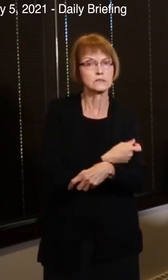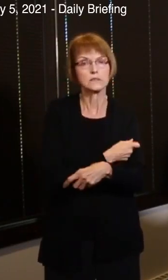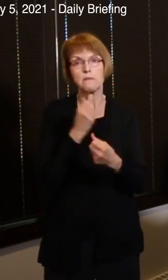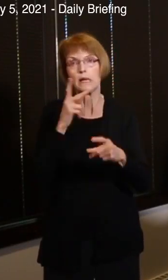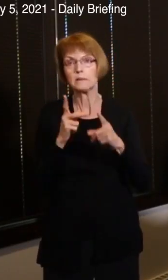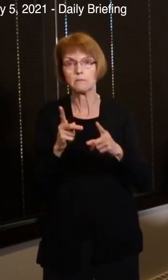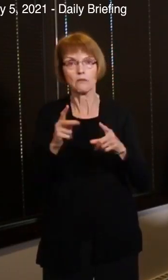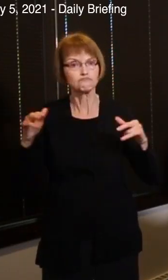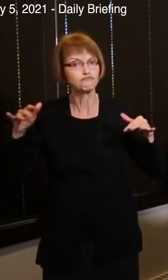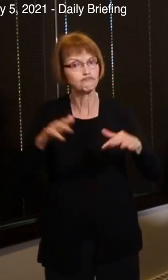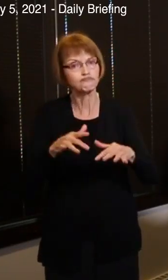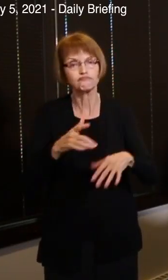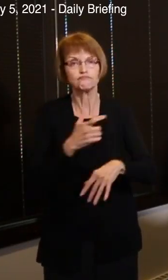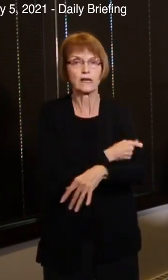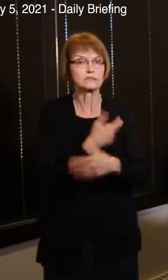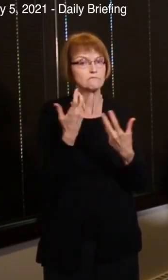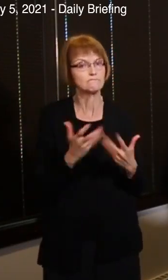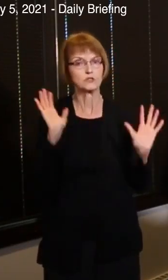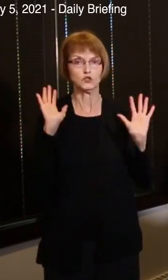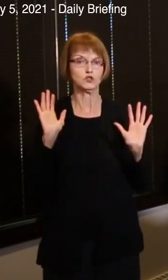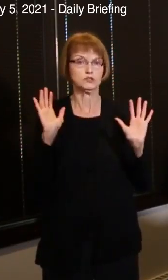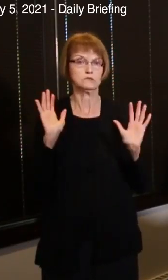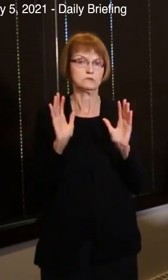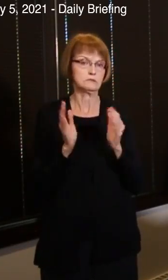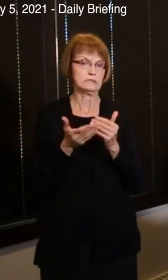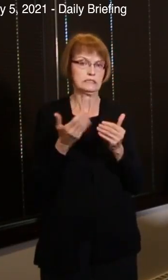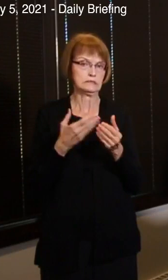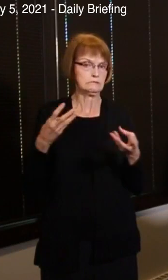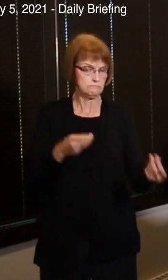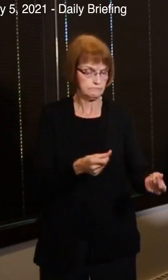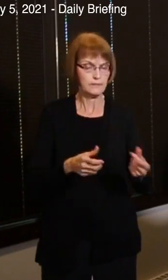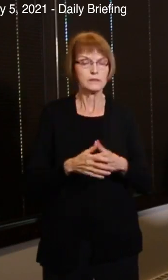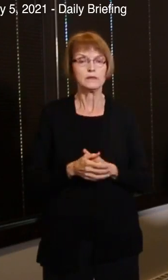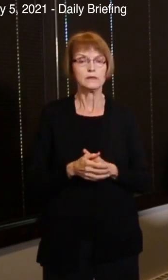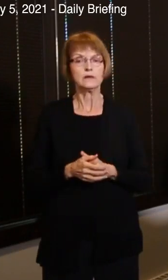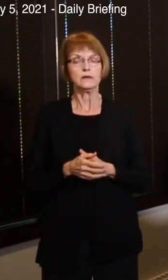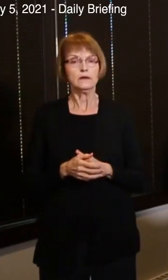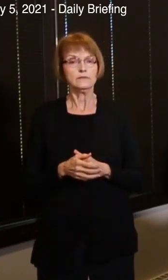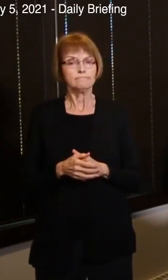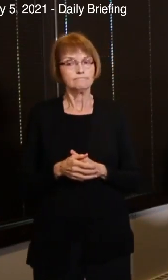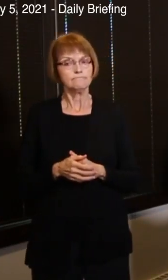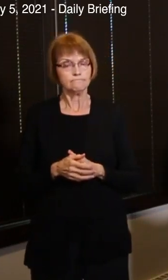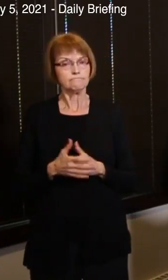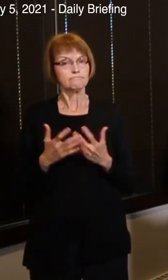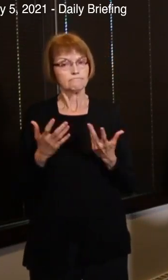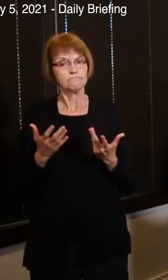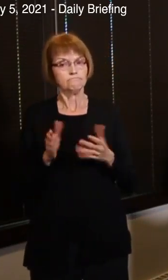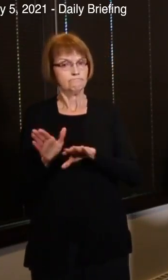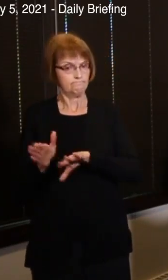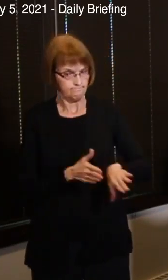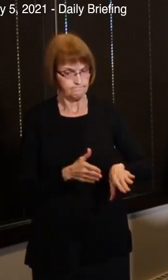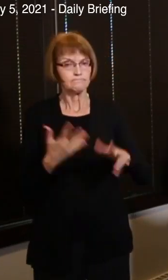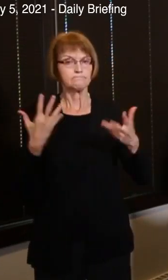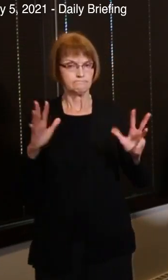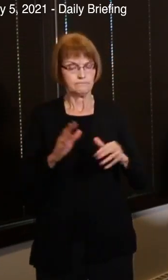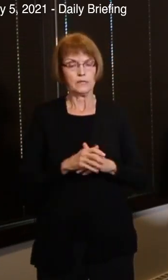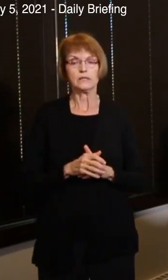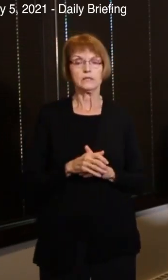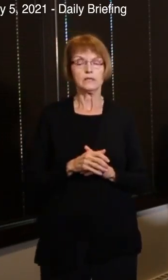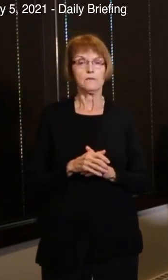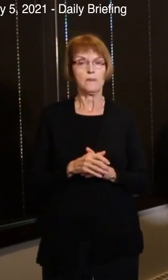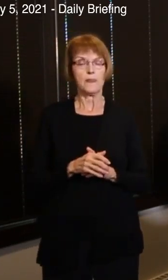people could come to those sites, get vaccinated relatively efficiently, and we could get those large groups taken care of.